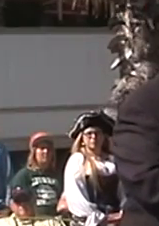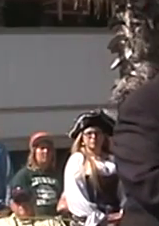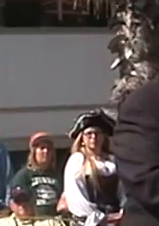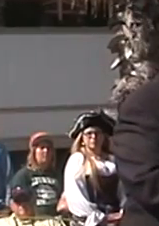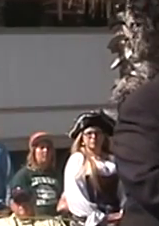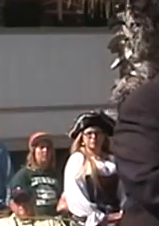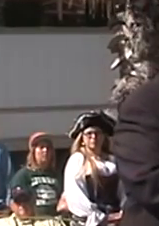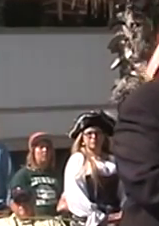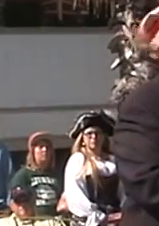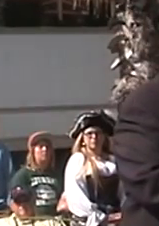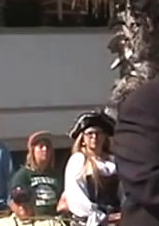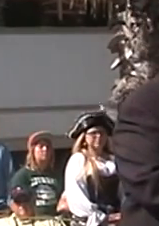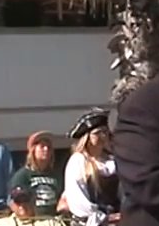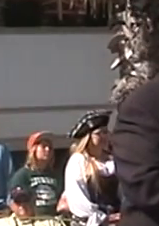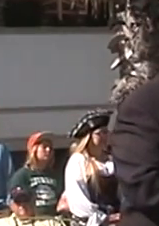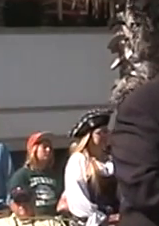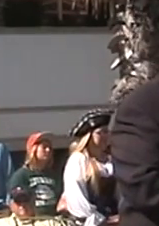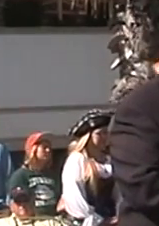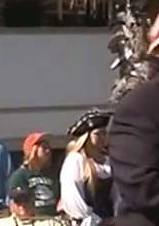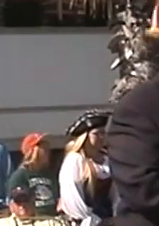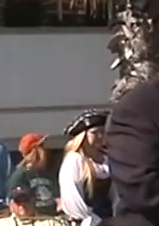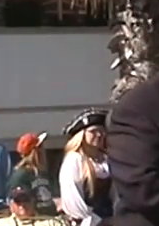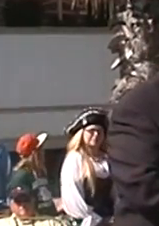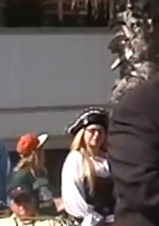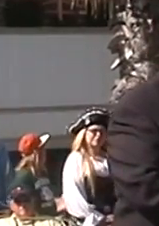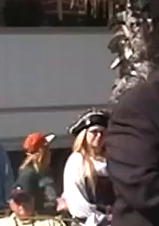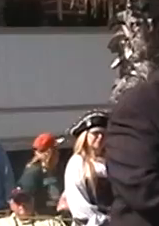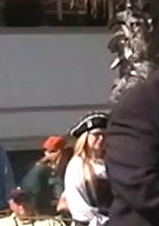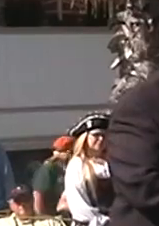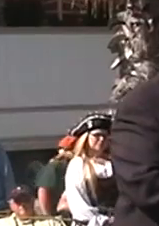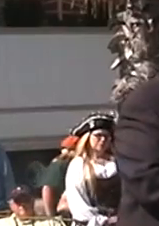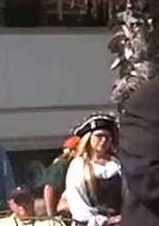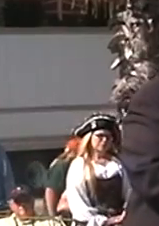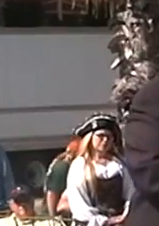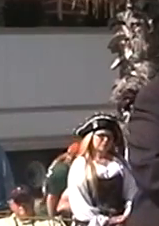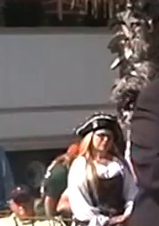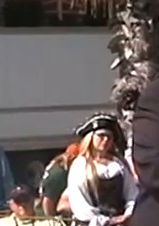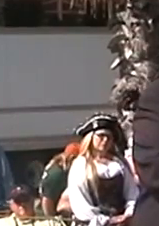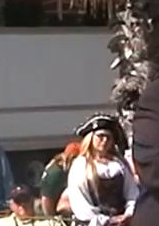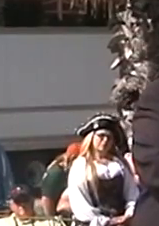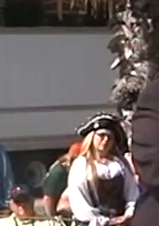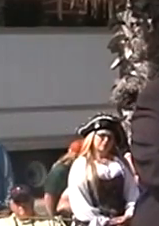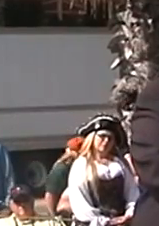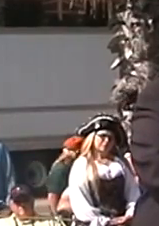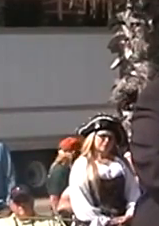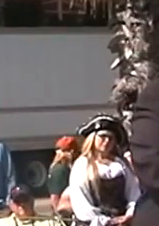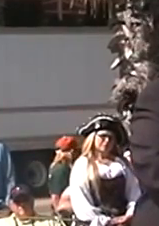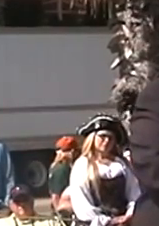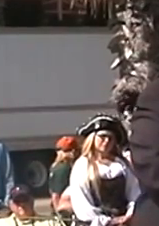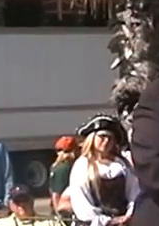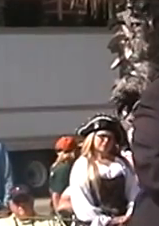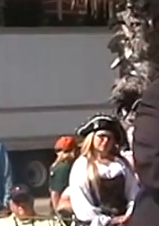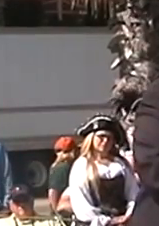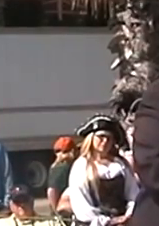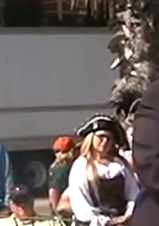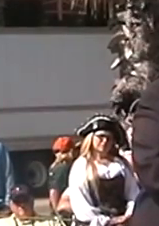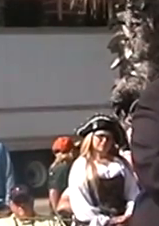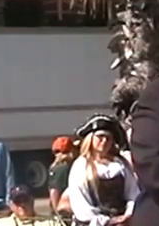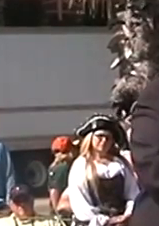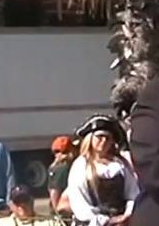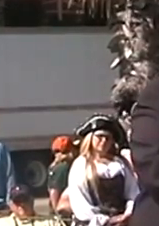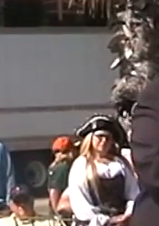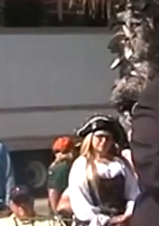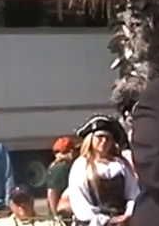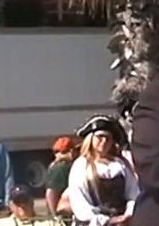Guaynabo. Ponce de León's mandate as governor was interrupted by a series of legal disputes with